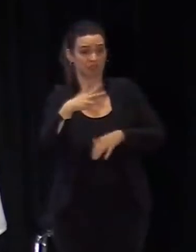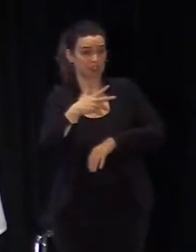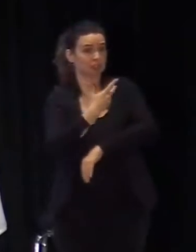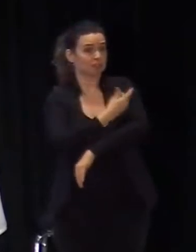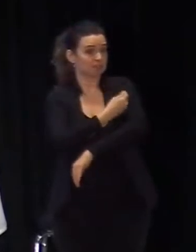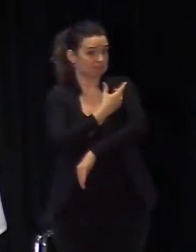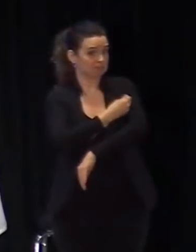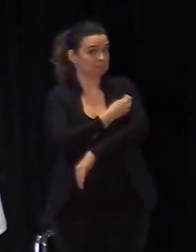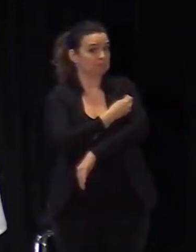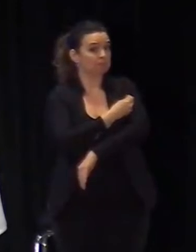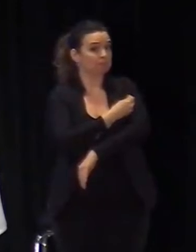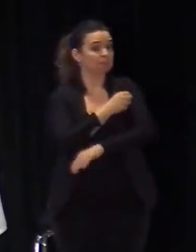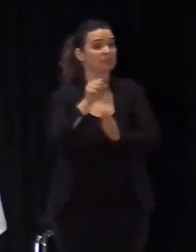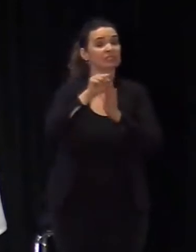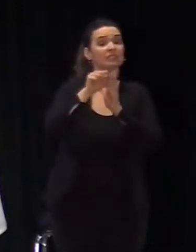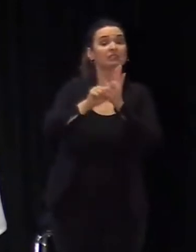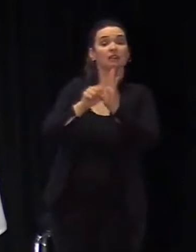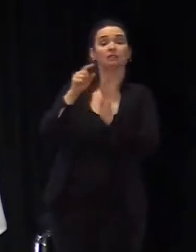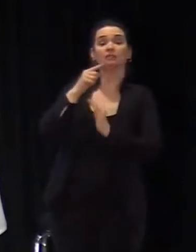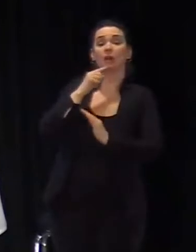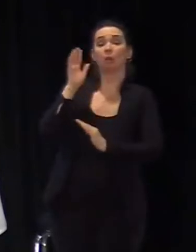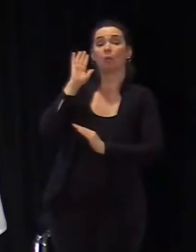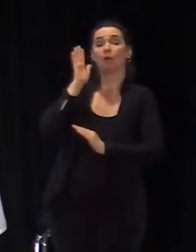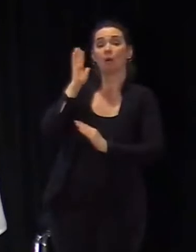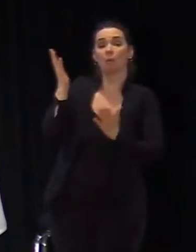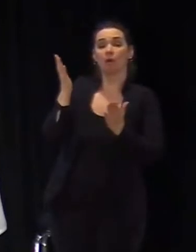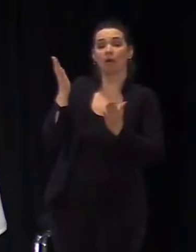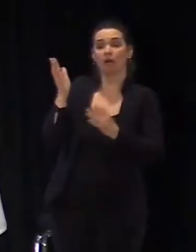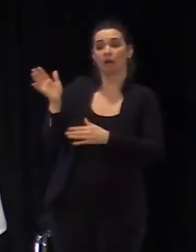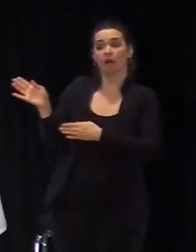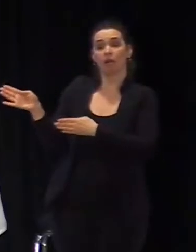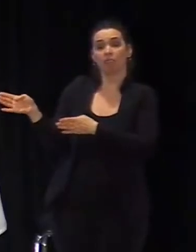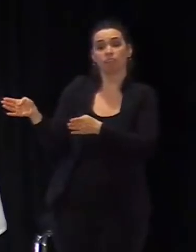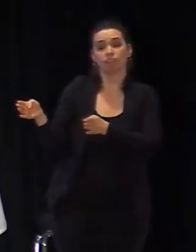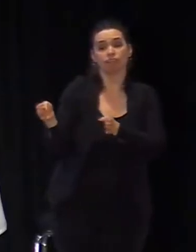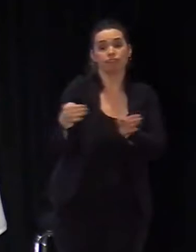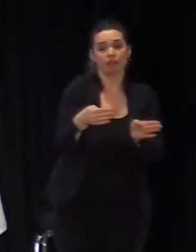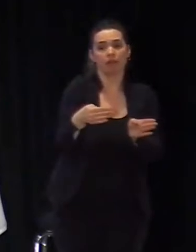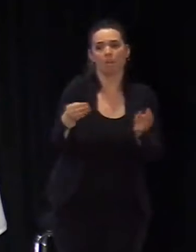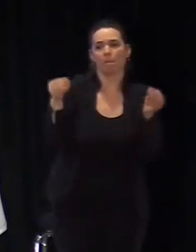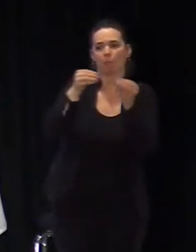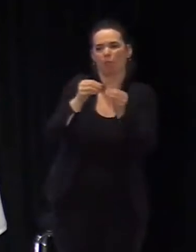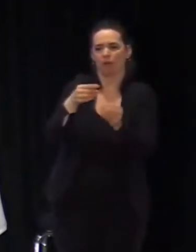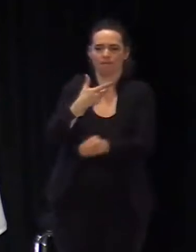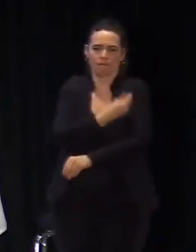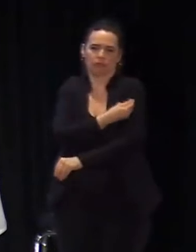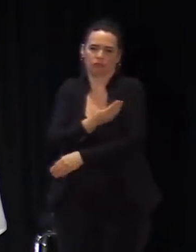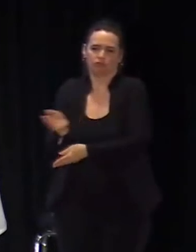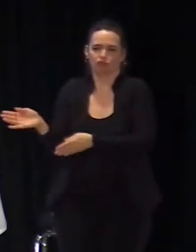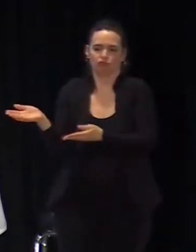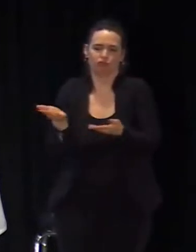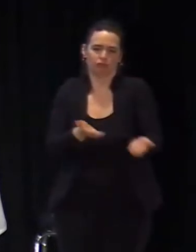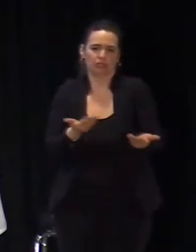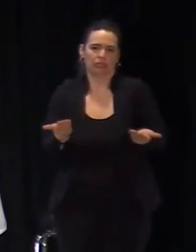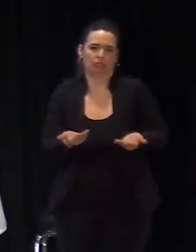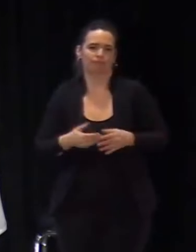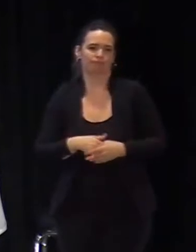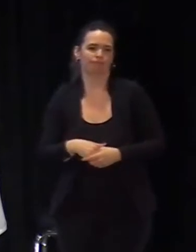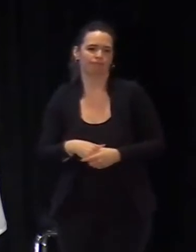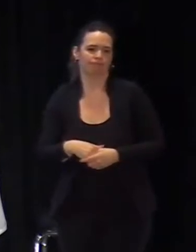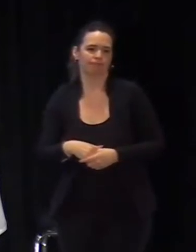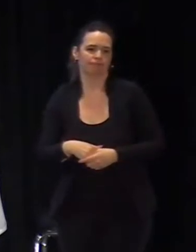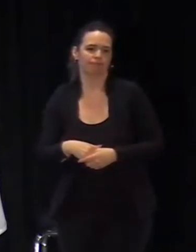was being used in hospitals. Now, we haven't been using vaccine in our region in hospitals in weeks. So that means hypothetically